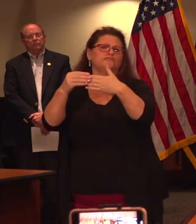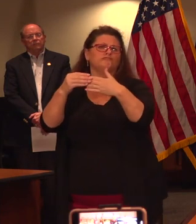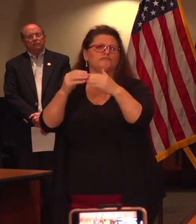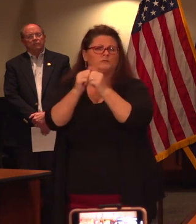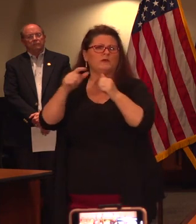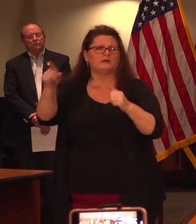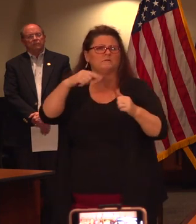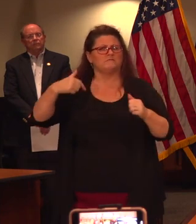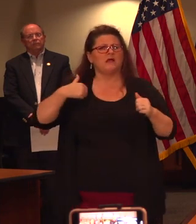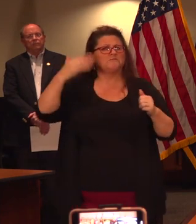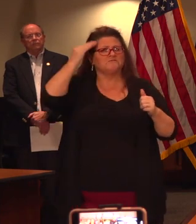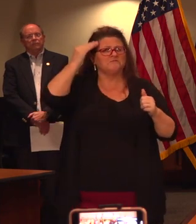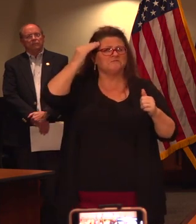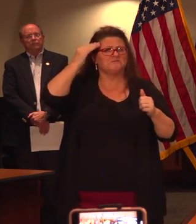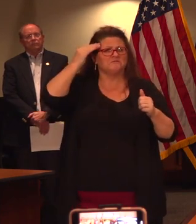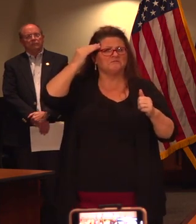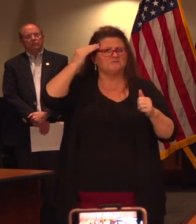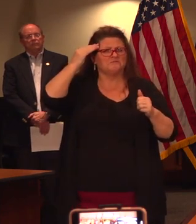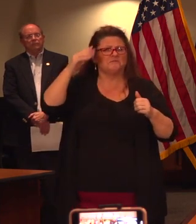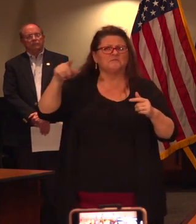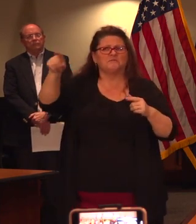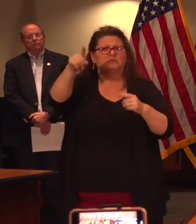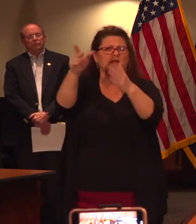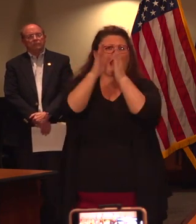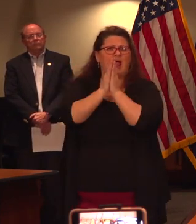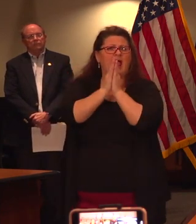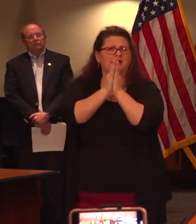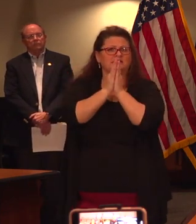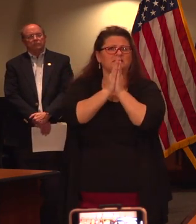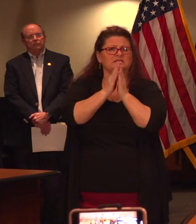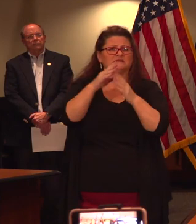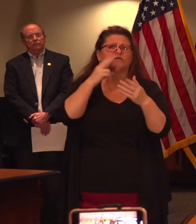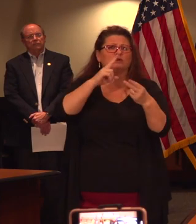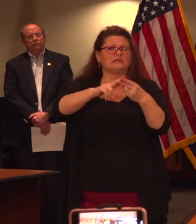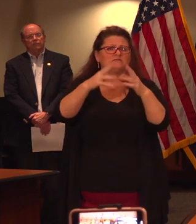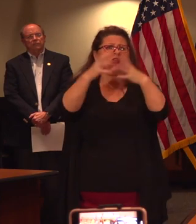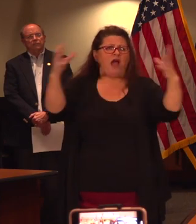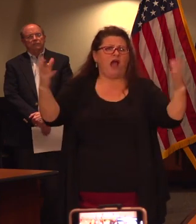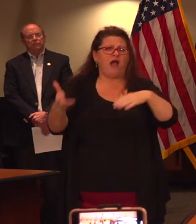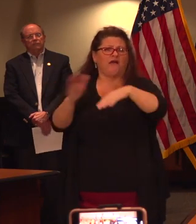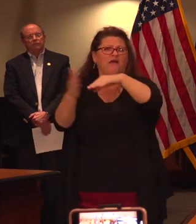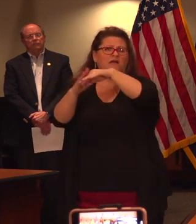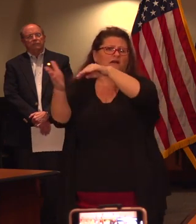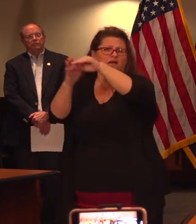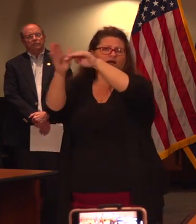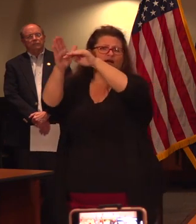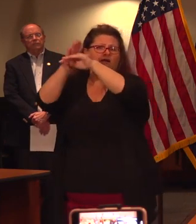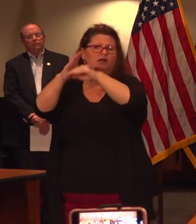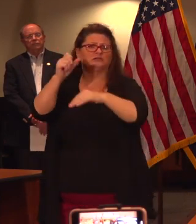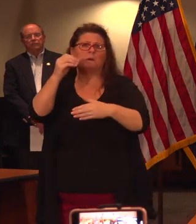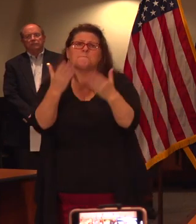very, very cognizant of the fact that the request for those benefits is going up, and they're being accommodated, and perhaps in that very